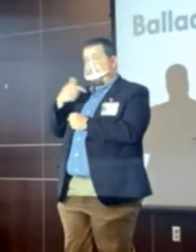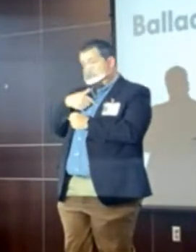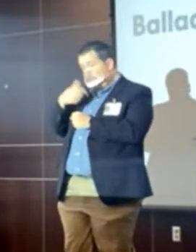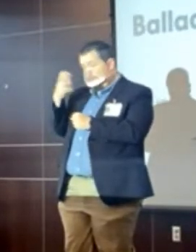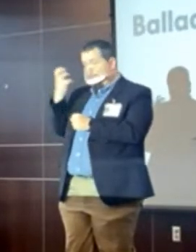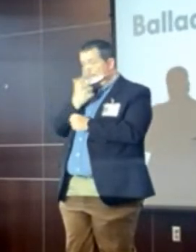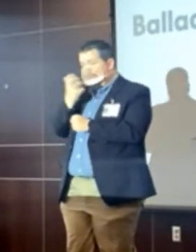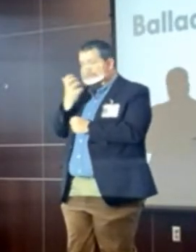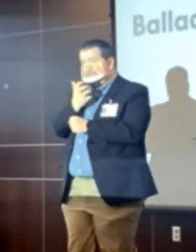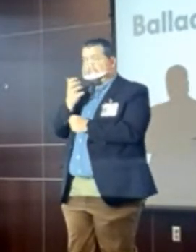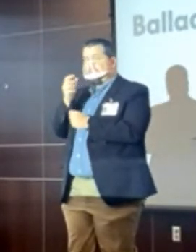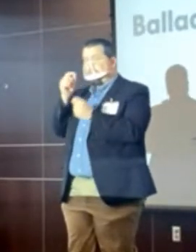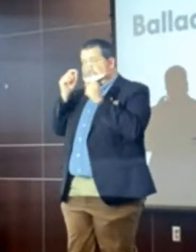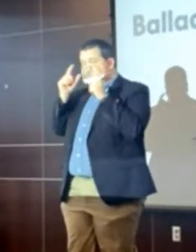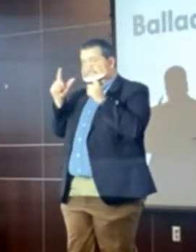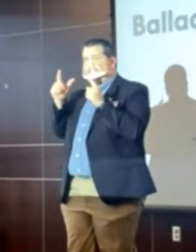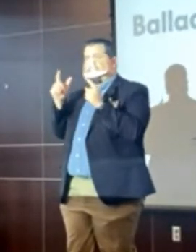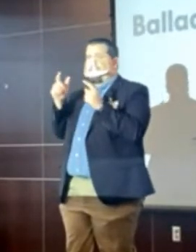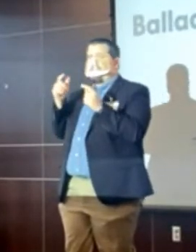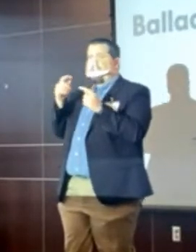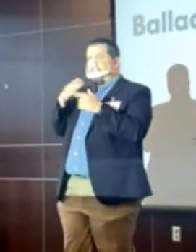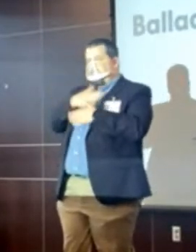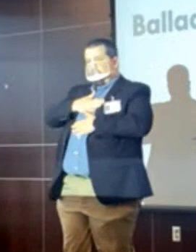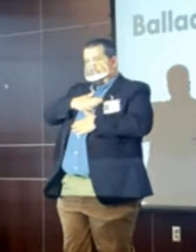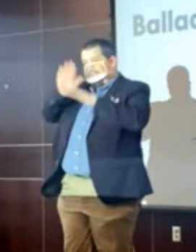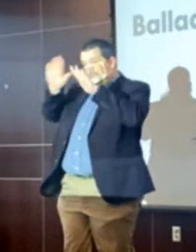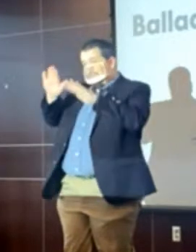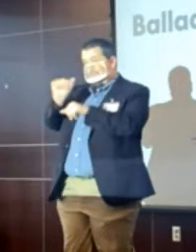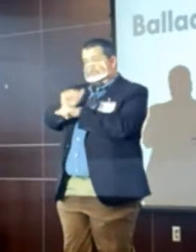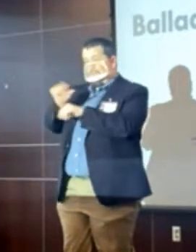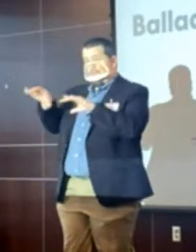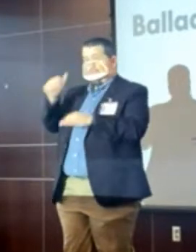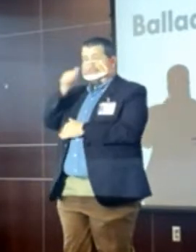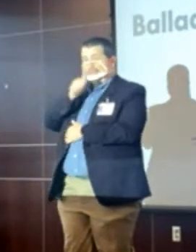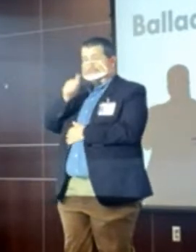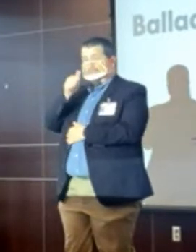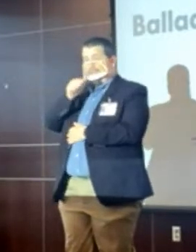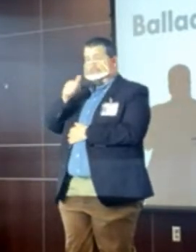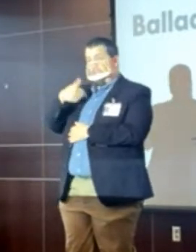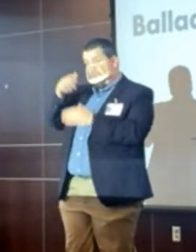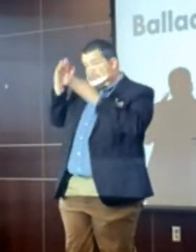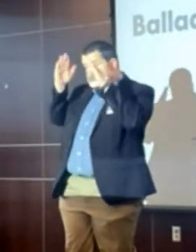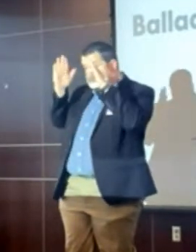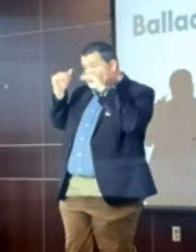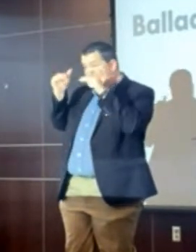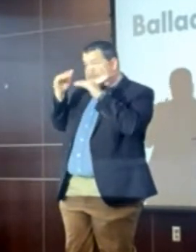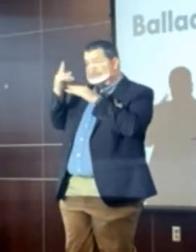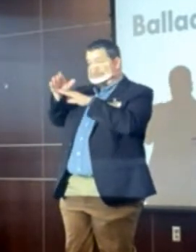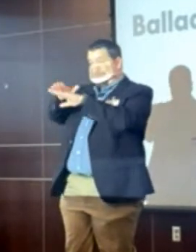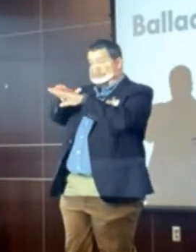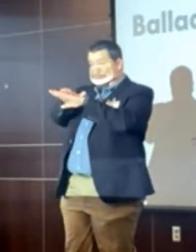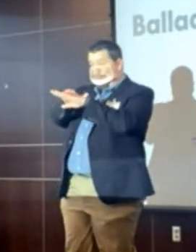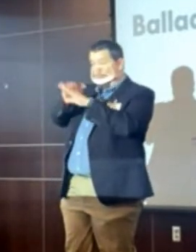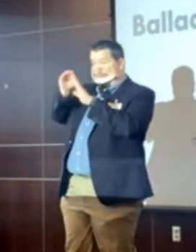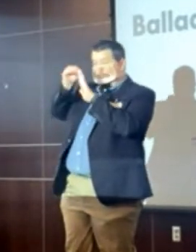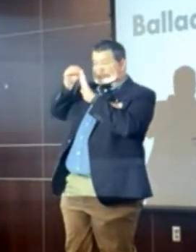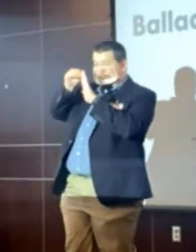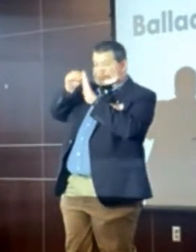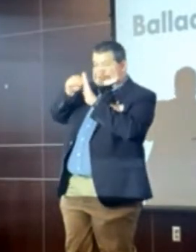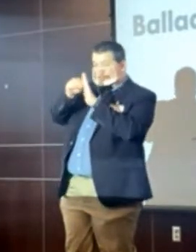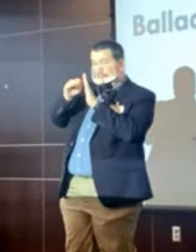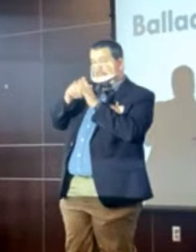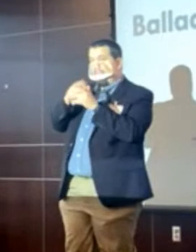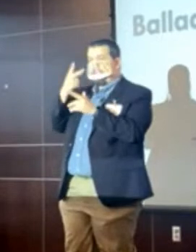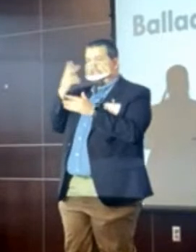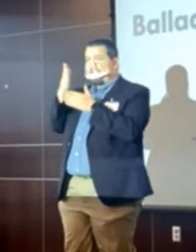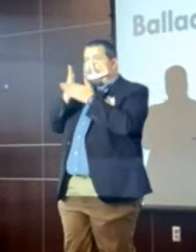and appreciate the great work they do every day. We are hoping for a slowdown in our current surge, and then we